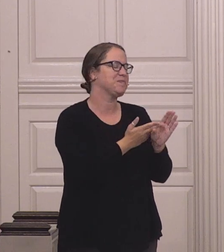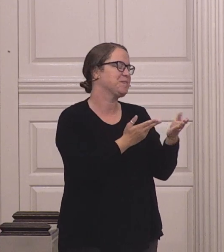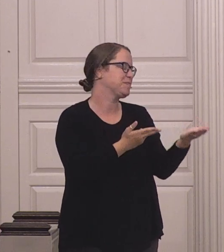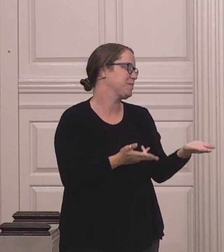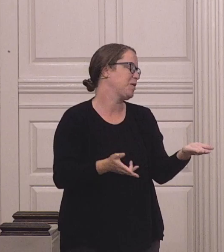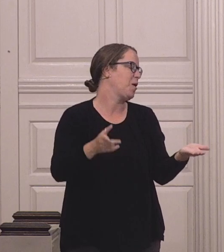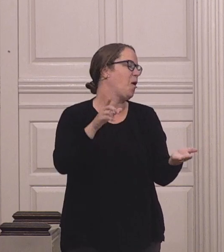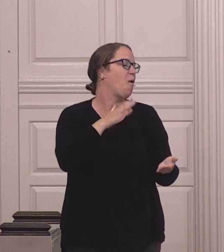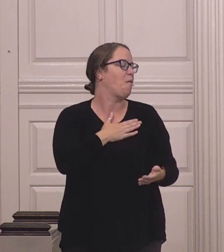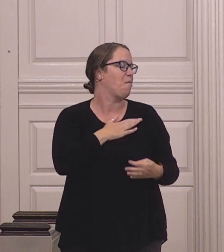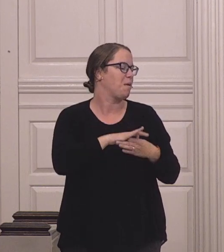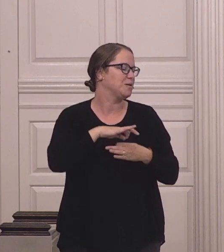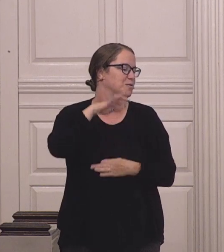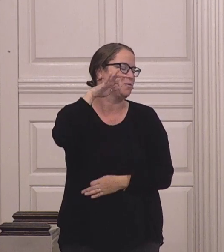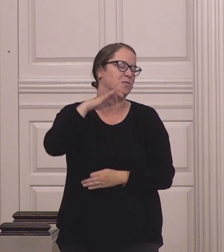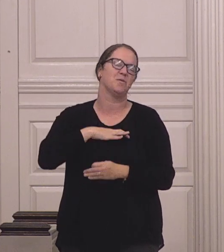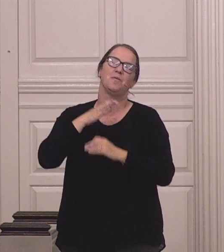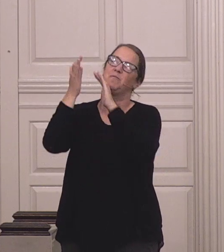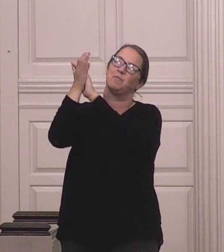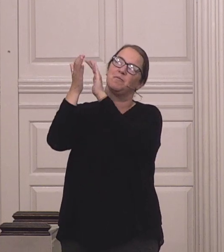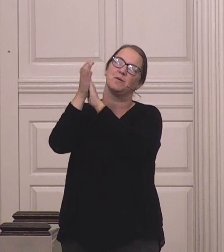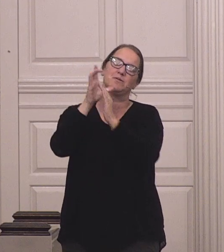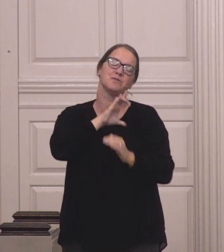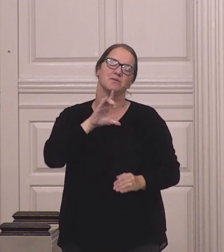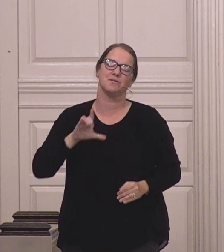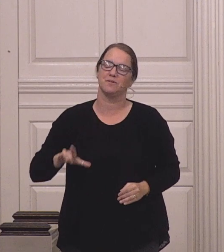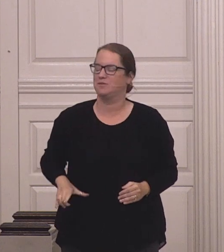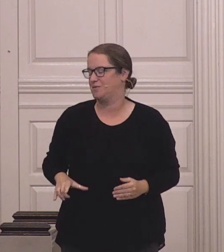Praise the Lord, O my soul.